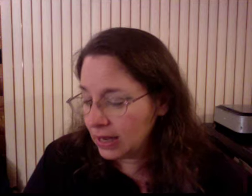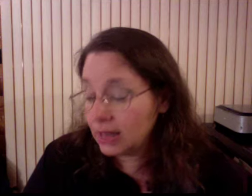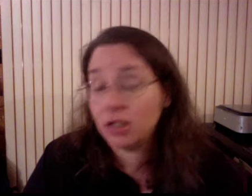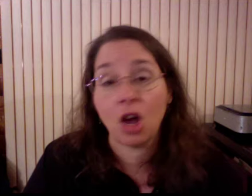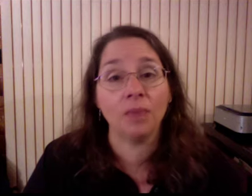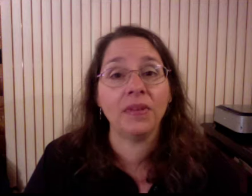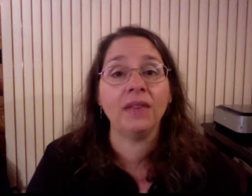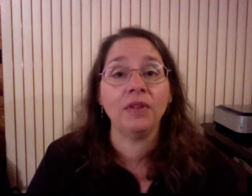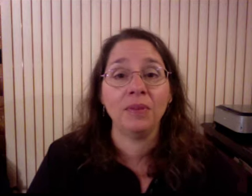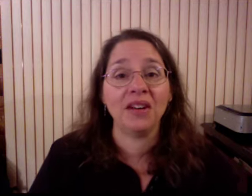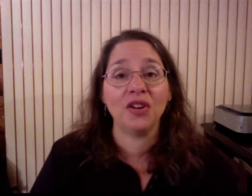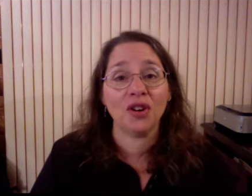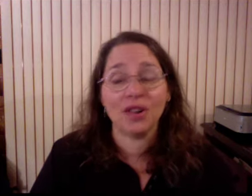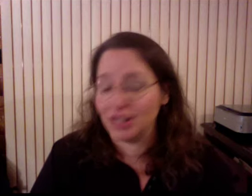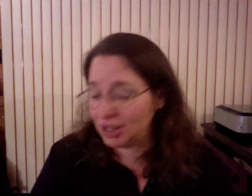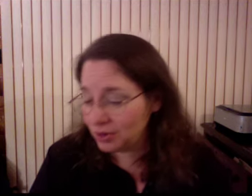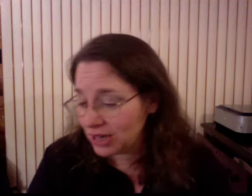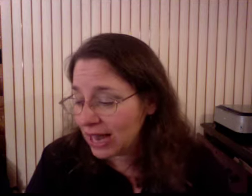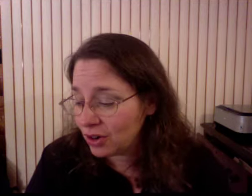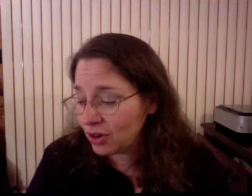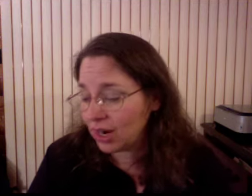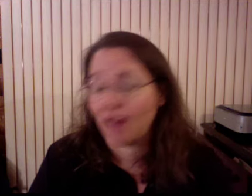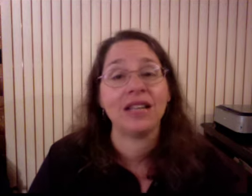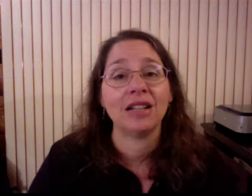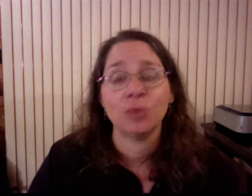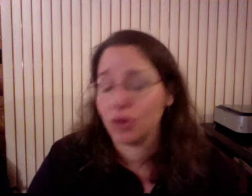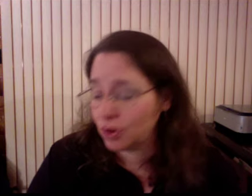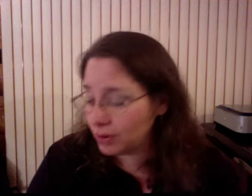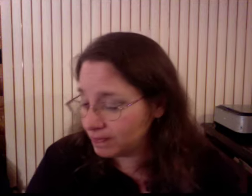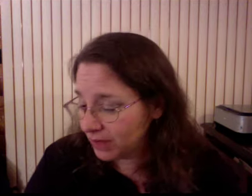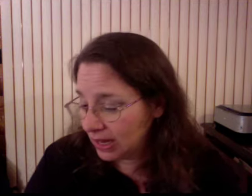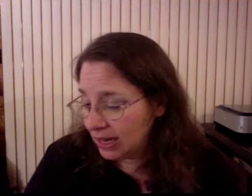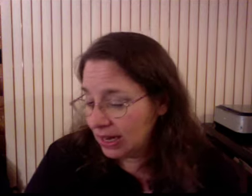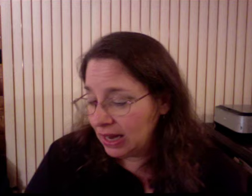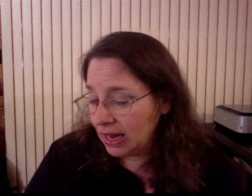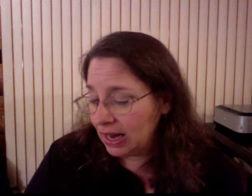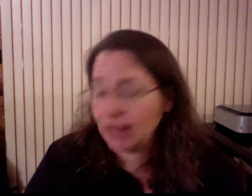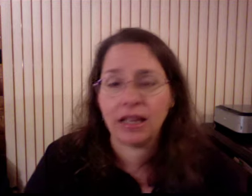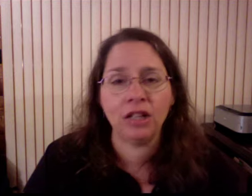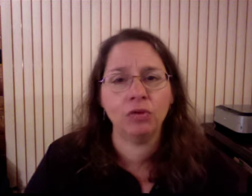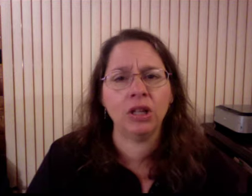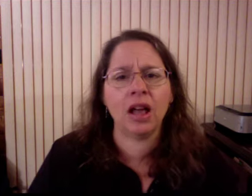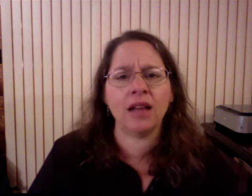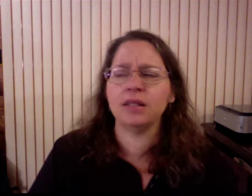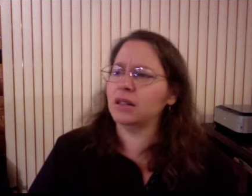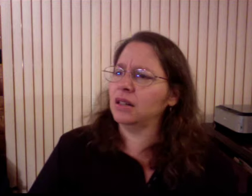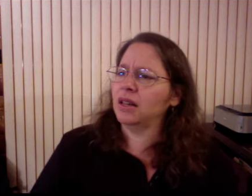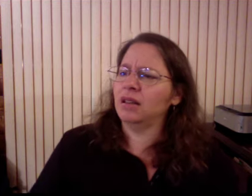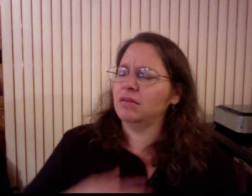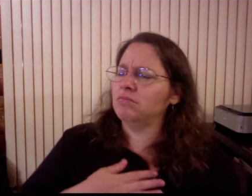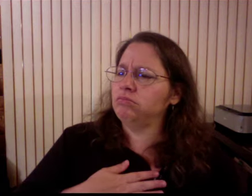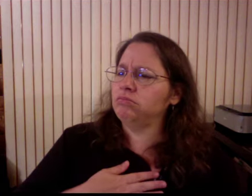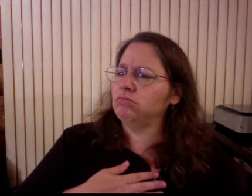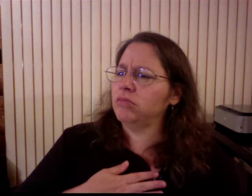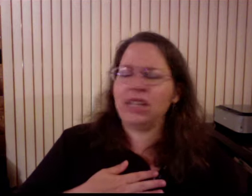So, if you meet a girl and you date her and have sex with her, and then you realize this